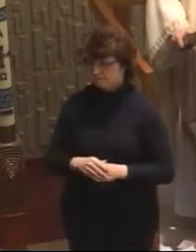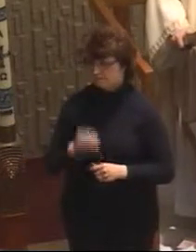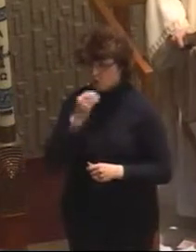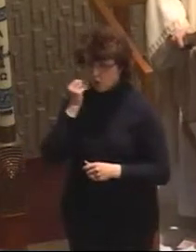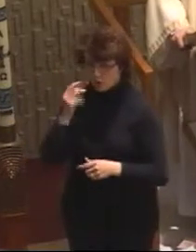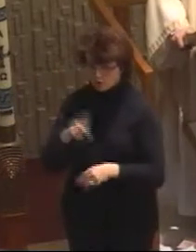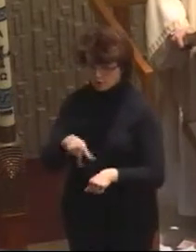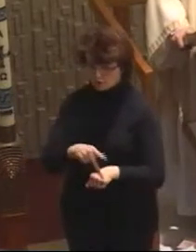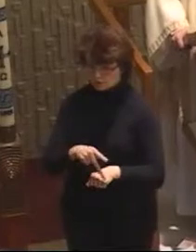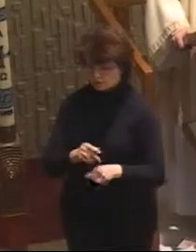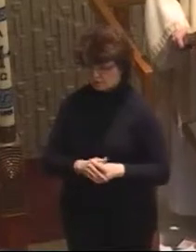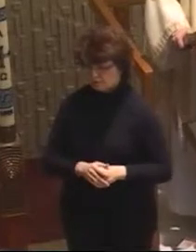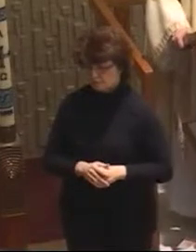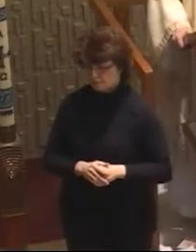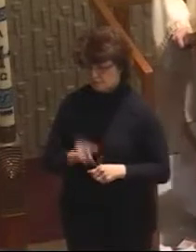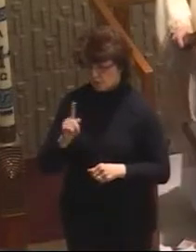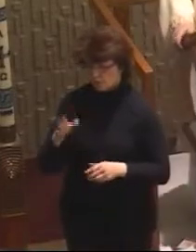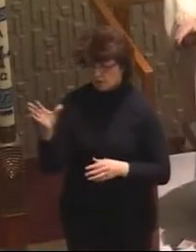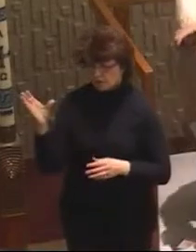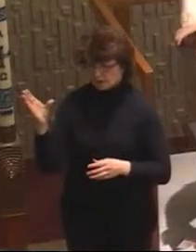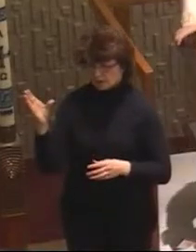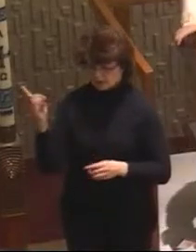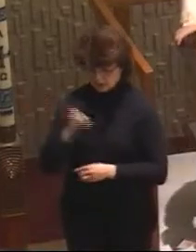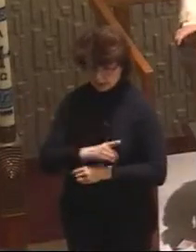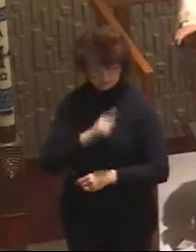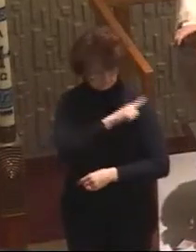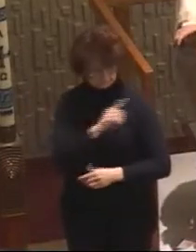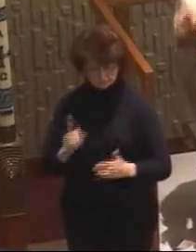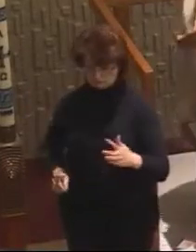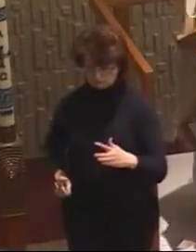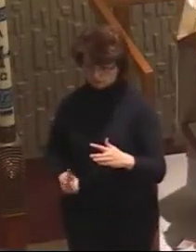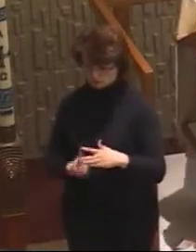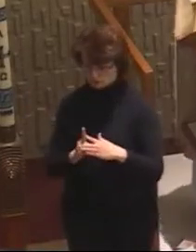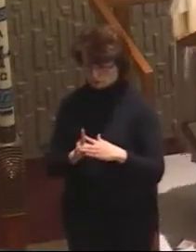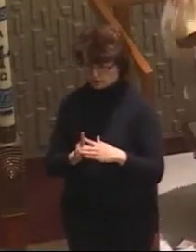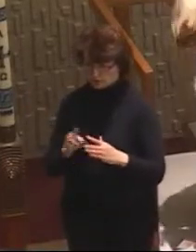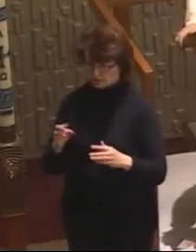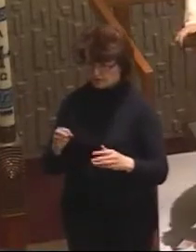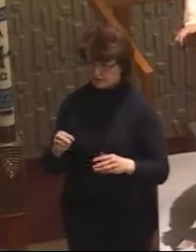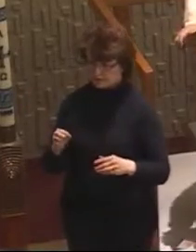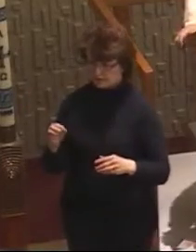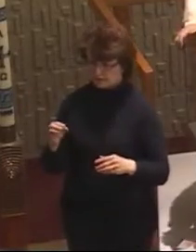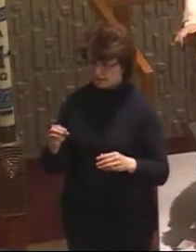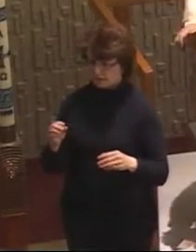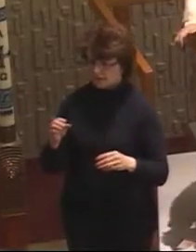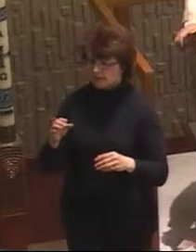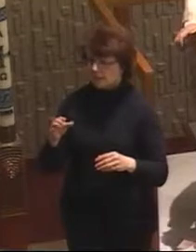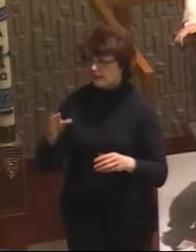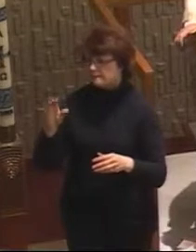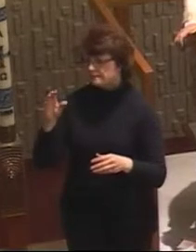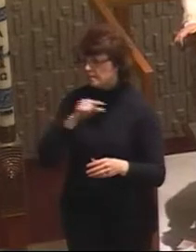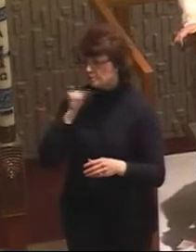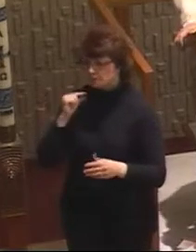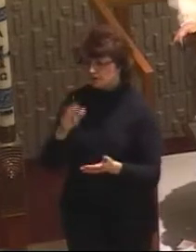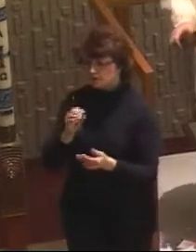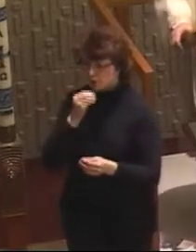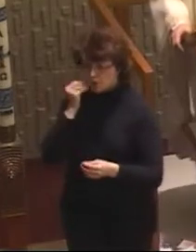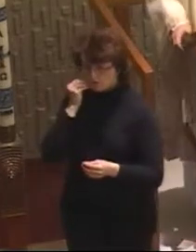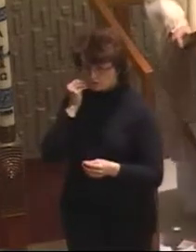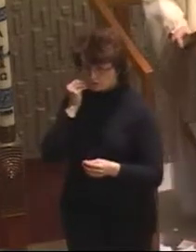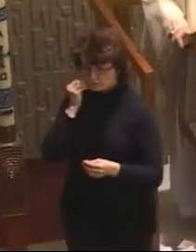parish. And one day I showed up at that rectory because I used to lock the church doors. And there was